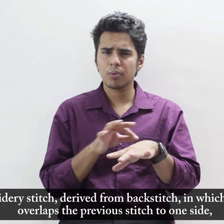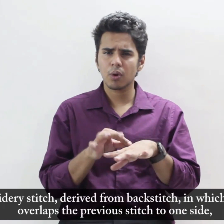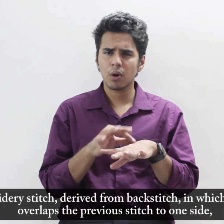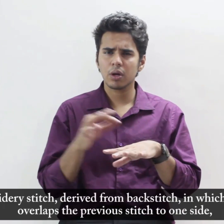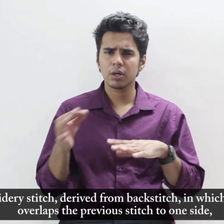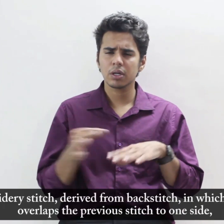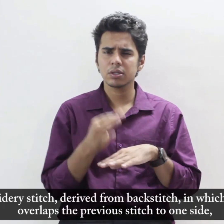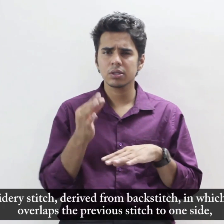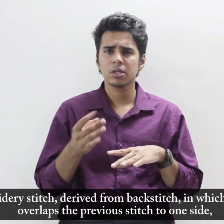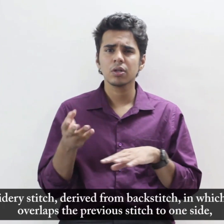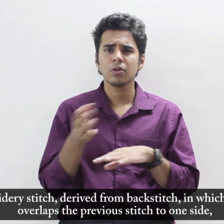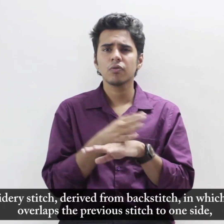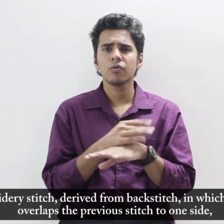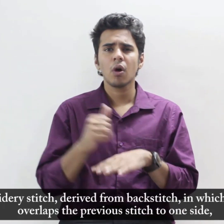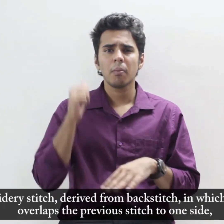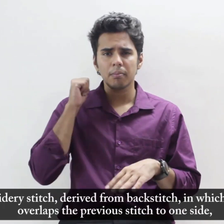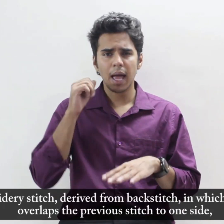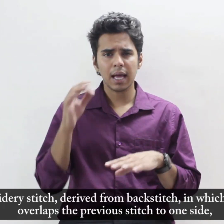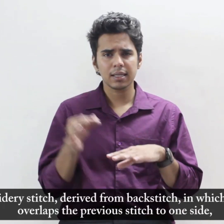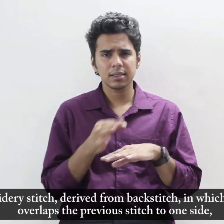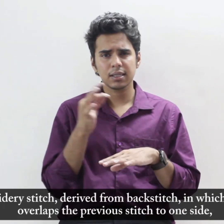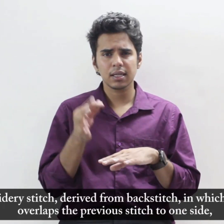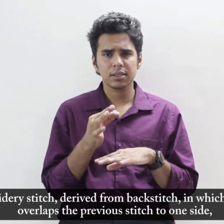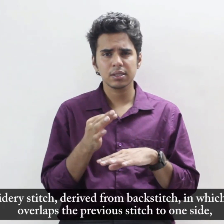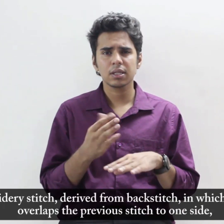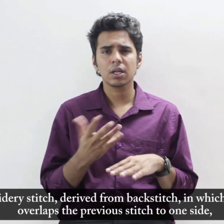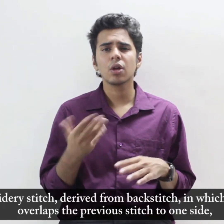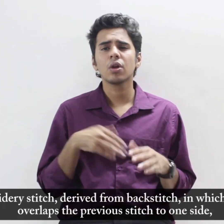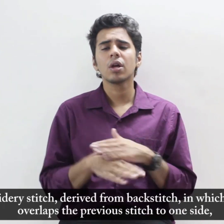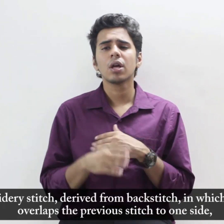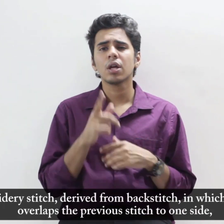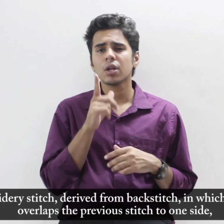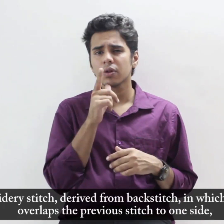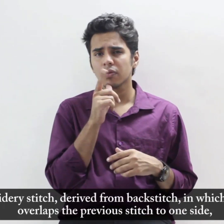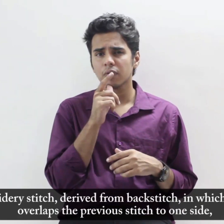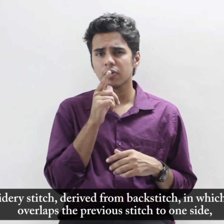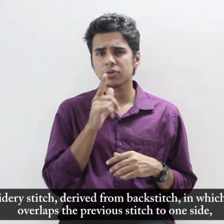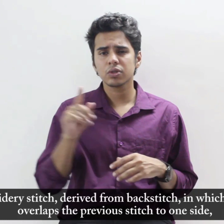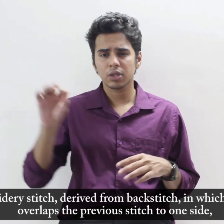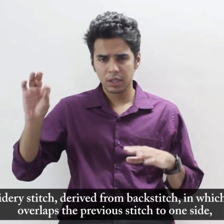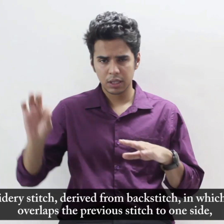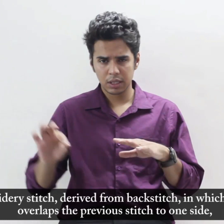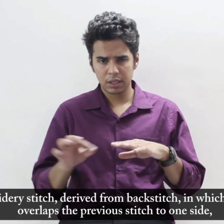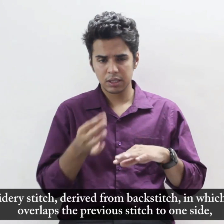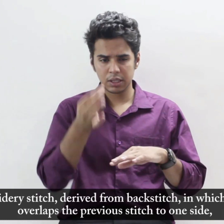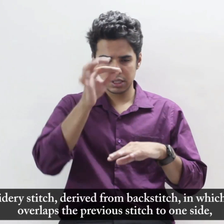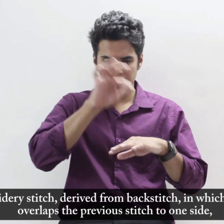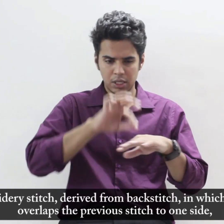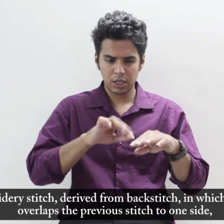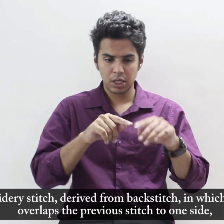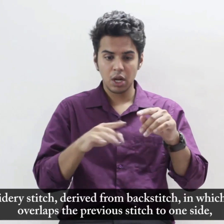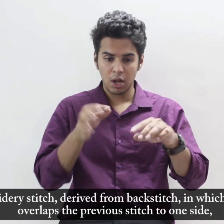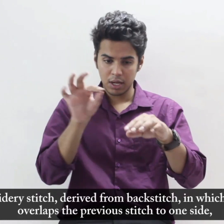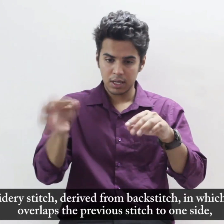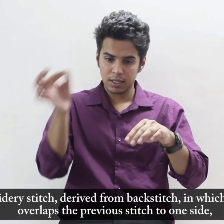An embroidery stitch derived from back stitch in which each stitch overlaps the previous stitch to one side,